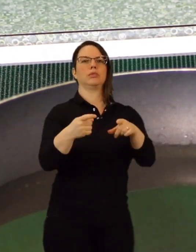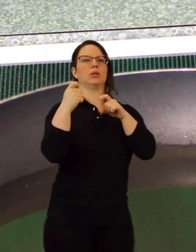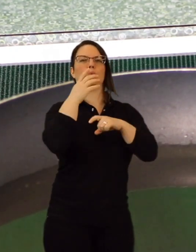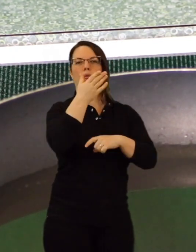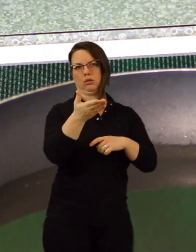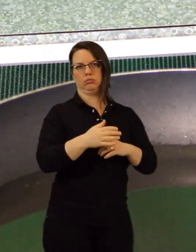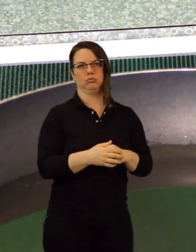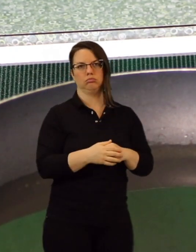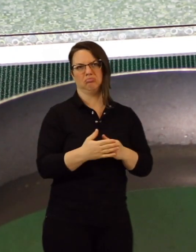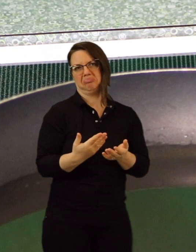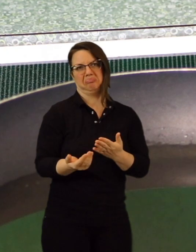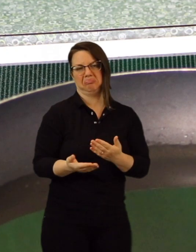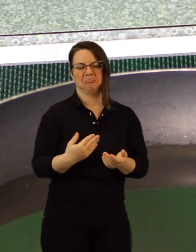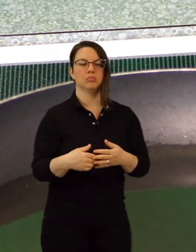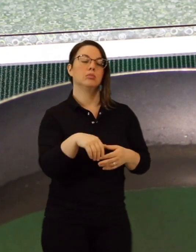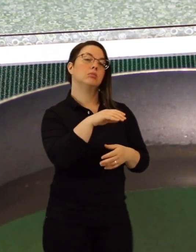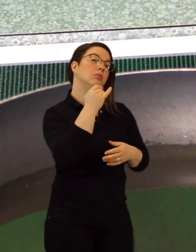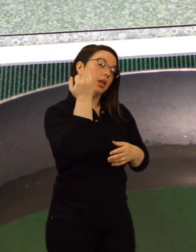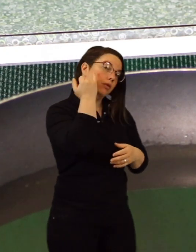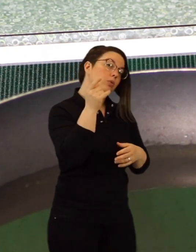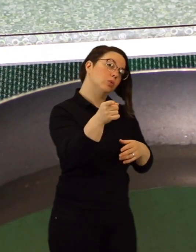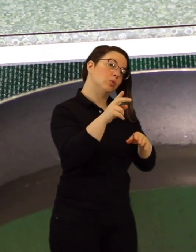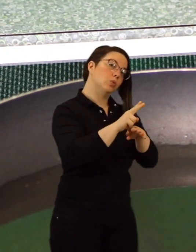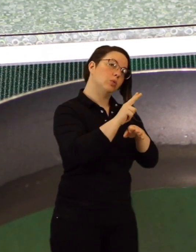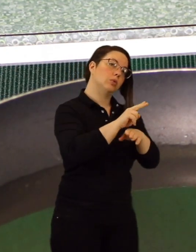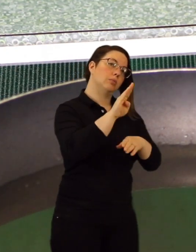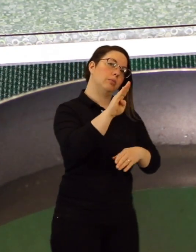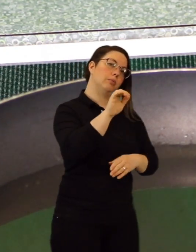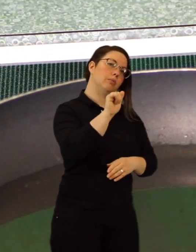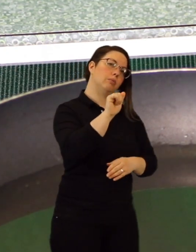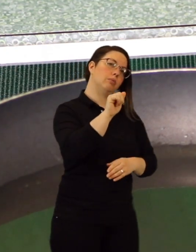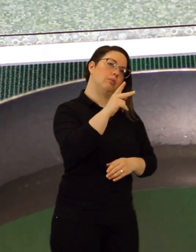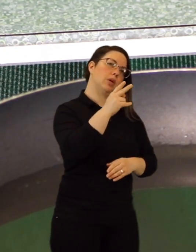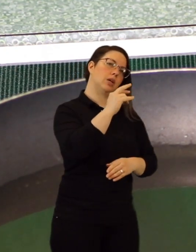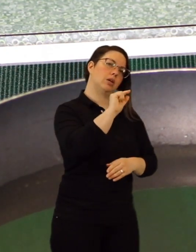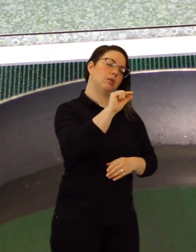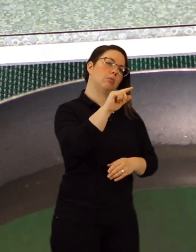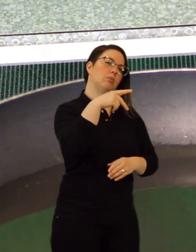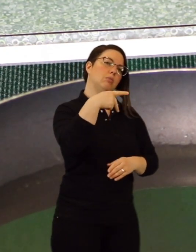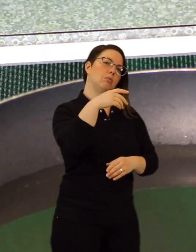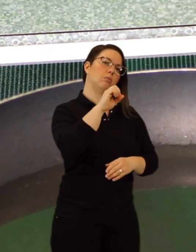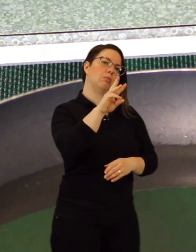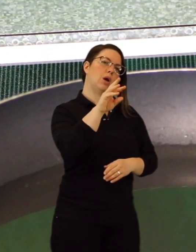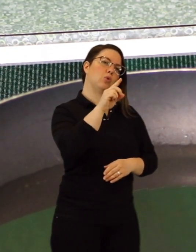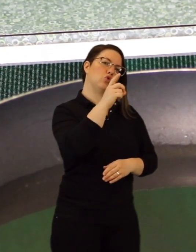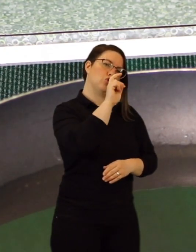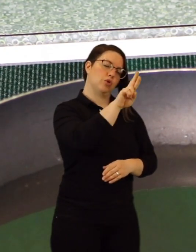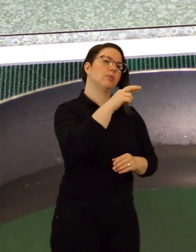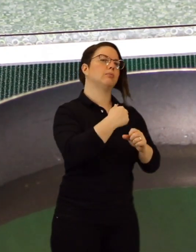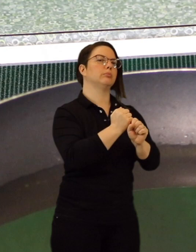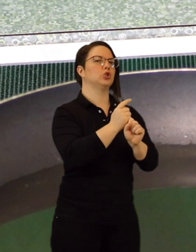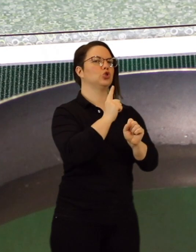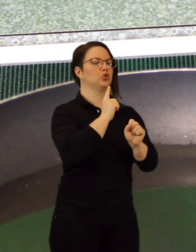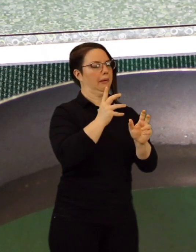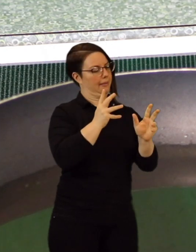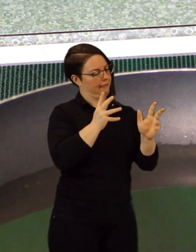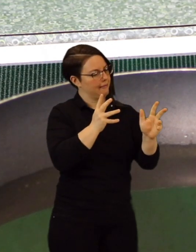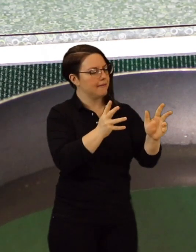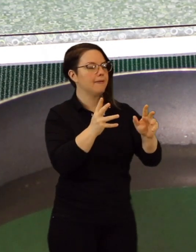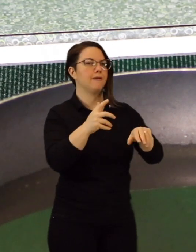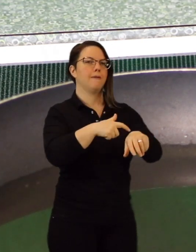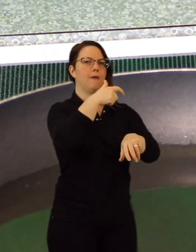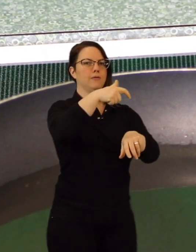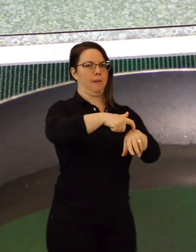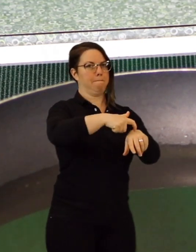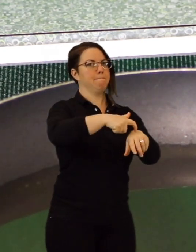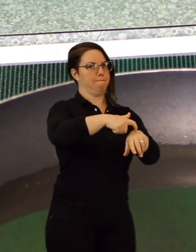powder, if that's all you have, with this step, you want to make sure that it sits, otherwise your dough is going to have a hard time rising once